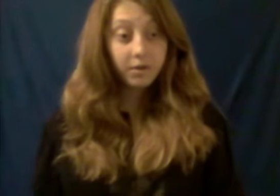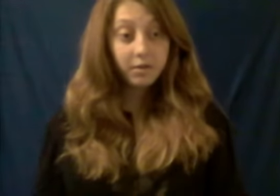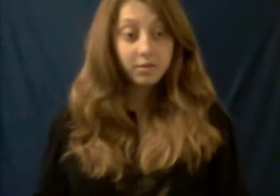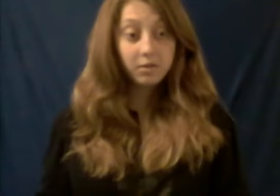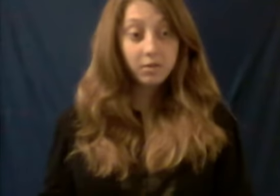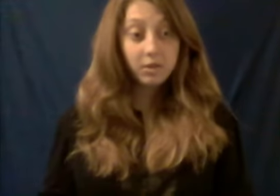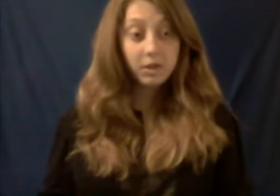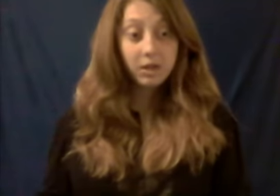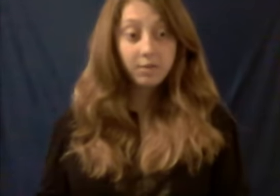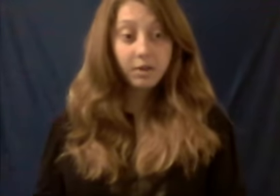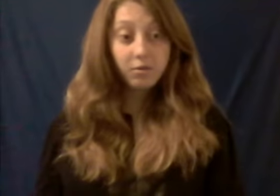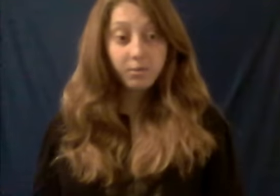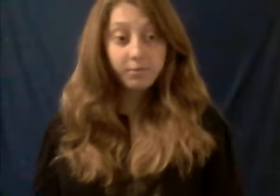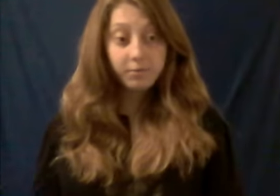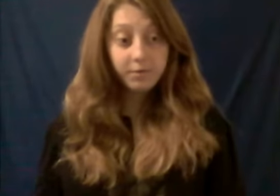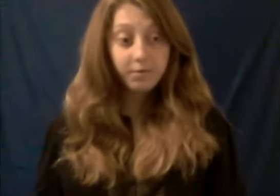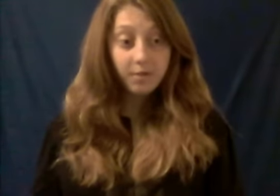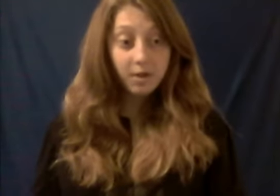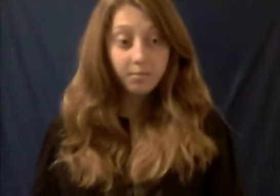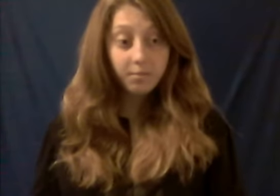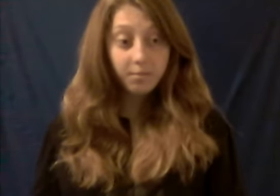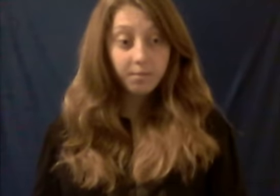Do you think I'm eligible for food stamps?